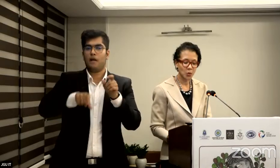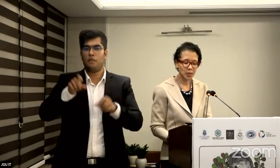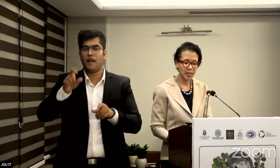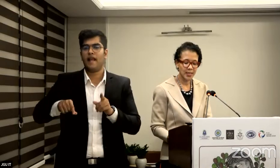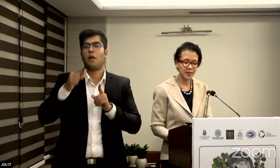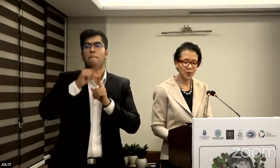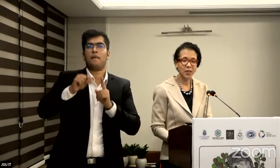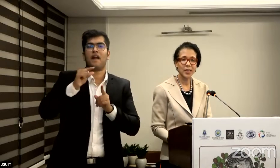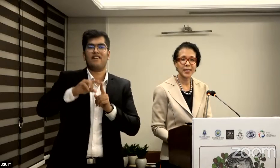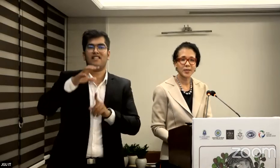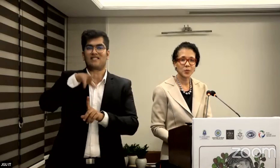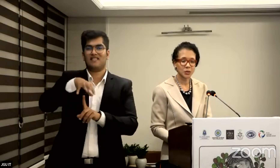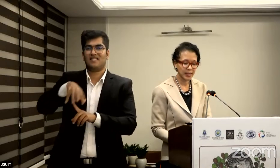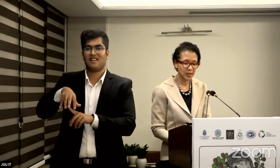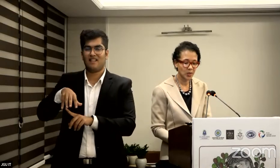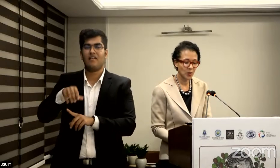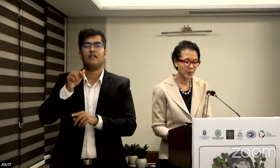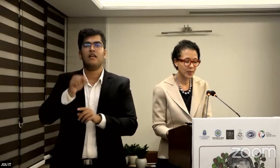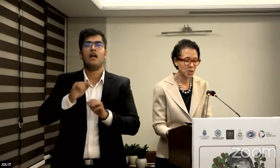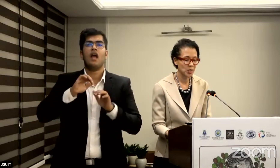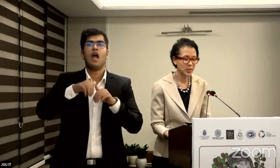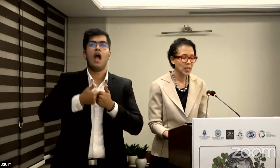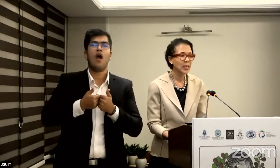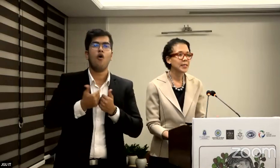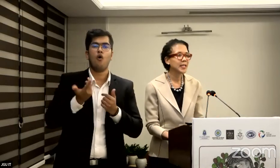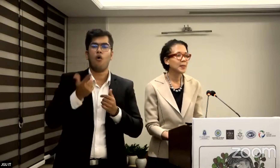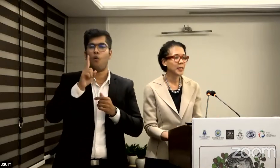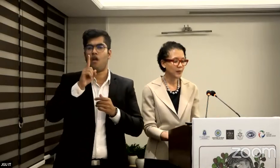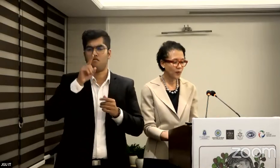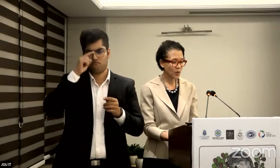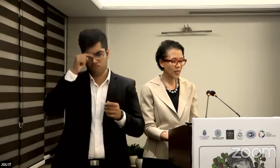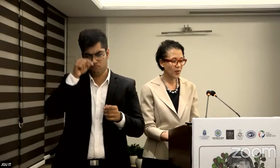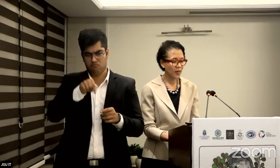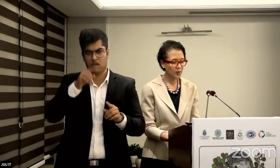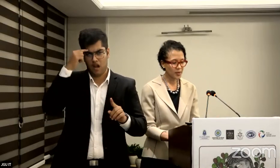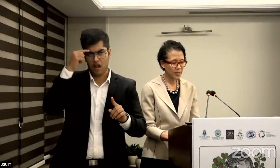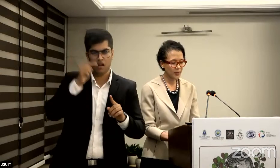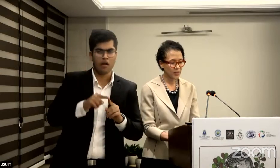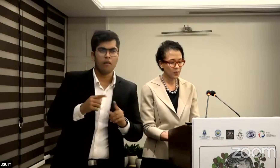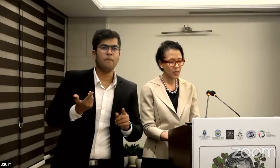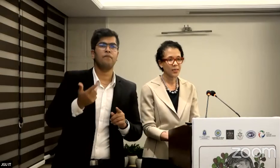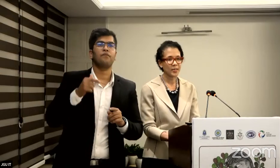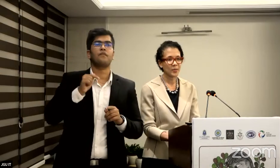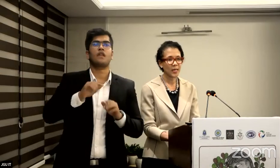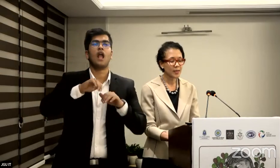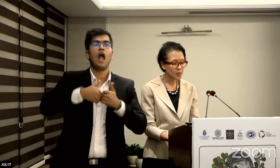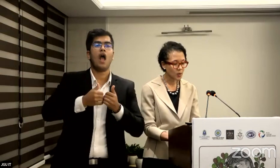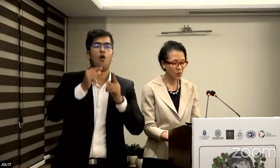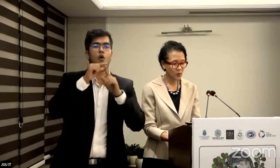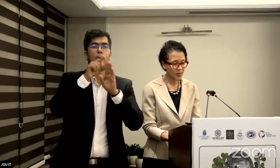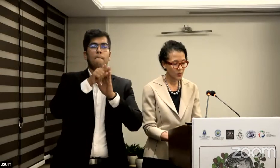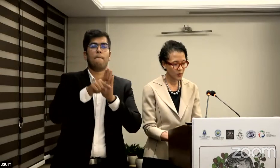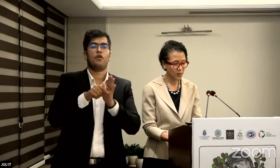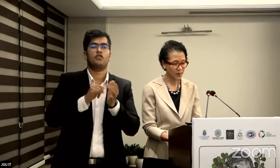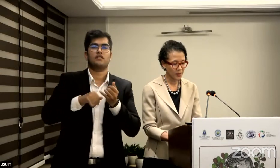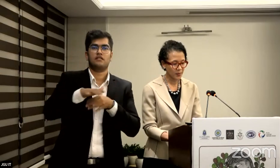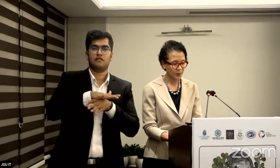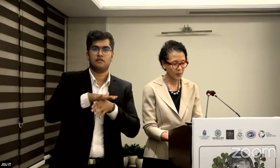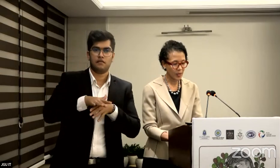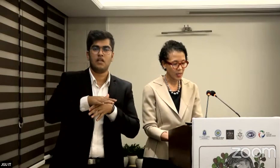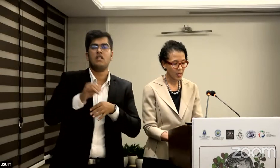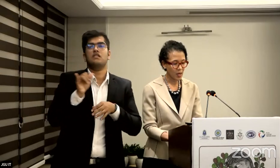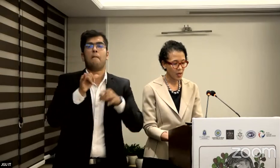that are organized for and against particular propositions deeply inform how they are received in policy space, and so it was with